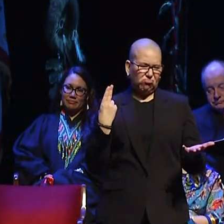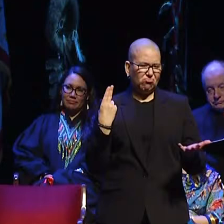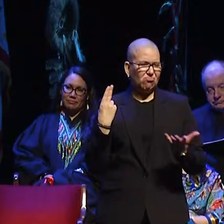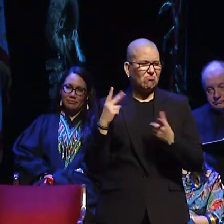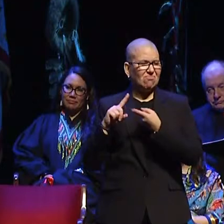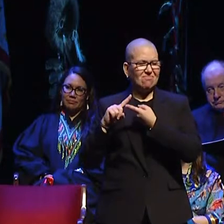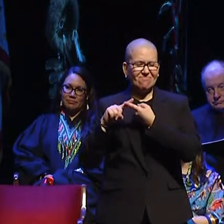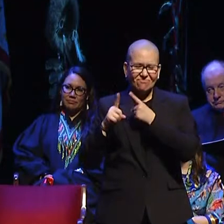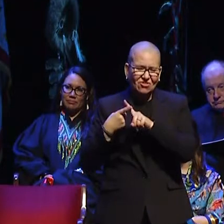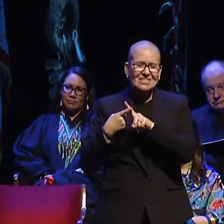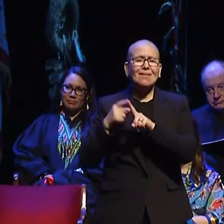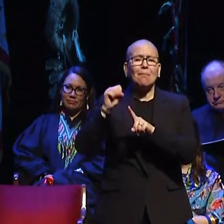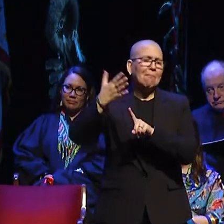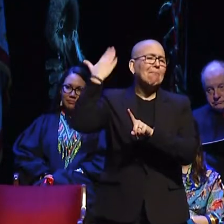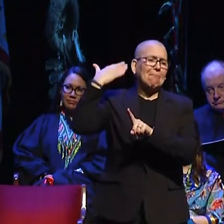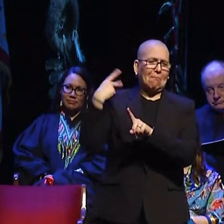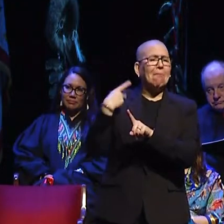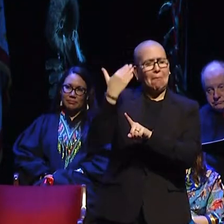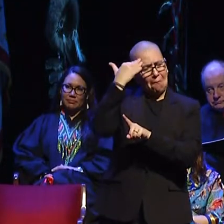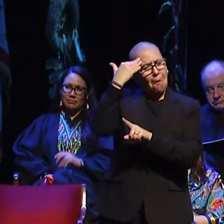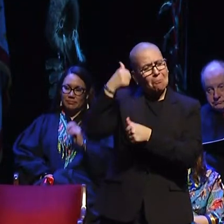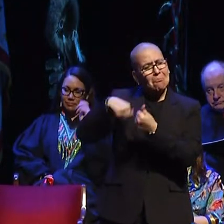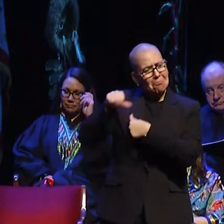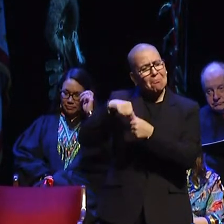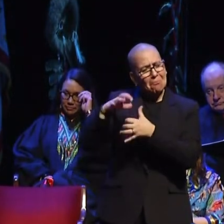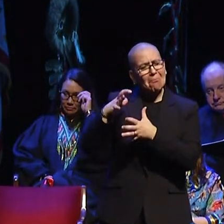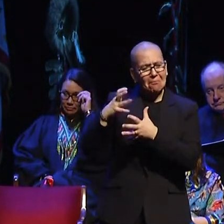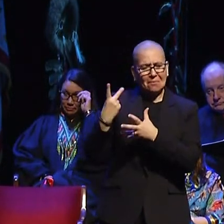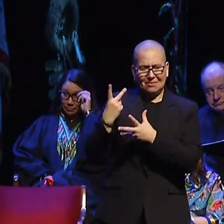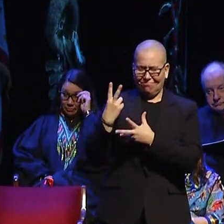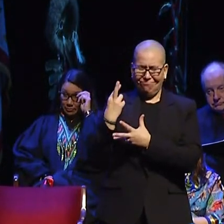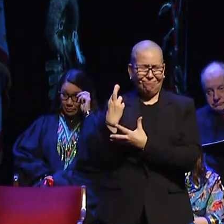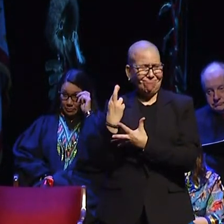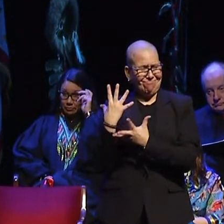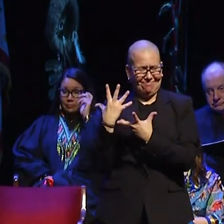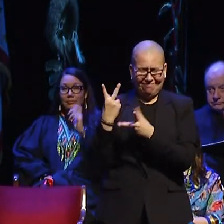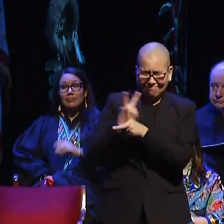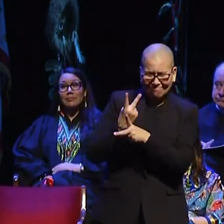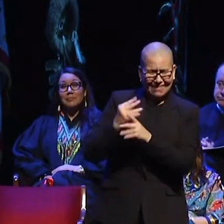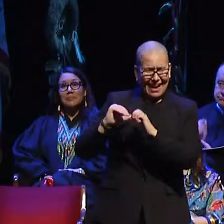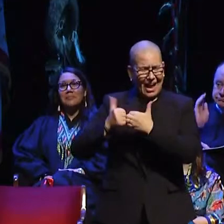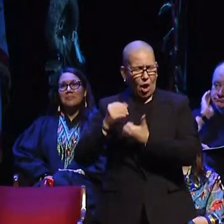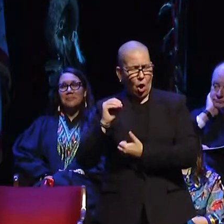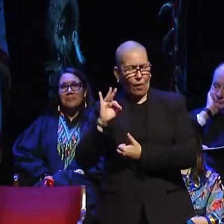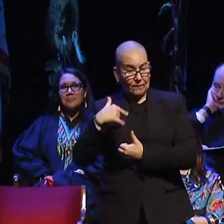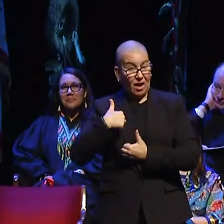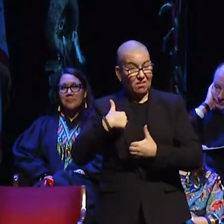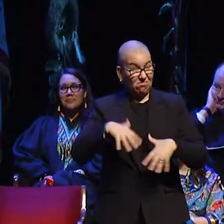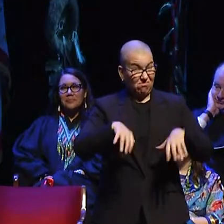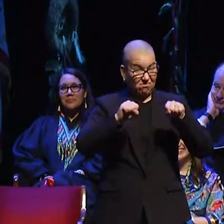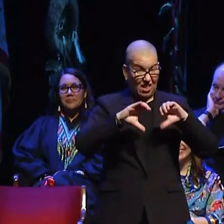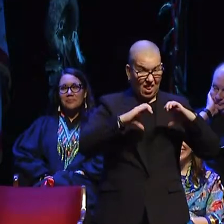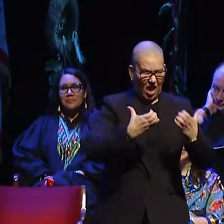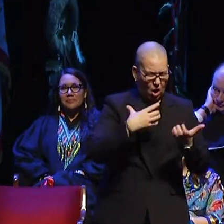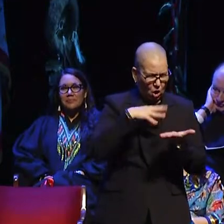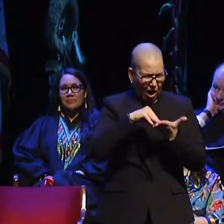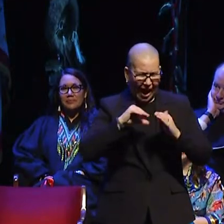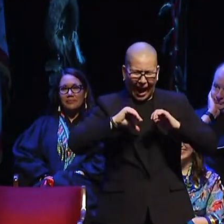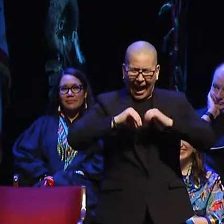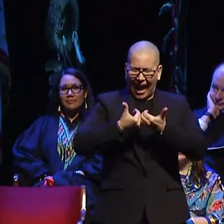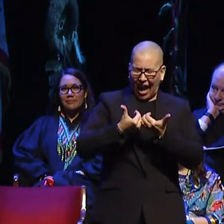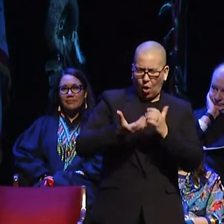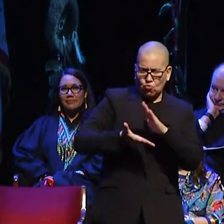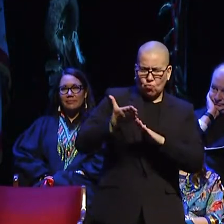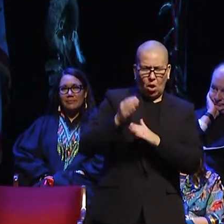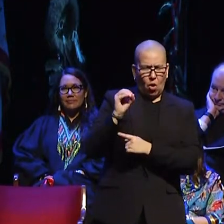that I was trying to figure out how you run for office. So like a good teacher, you take a class. They teach you how. My teacher